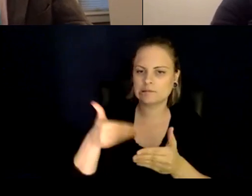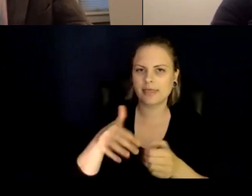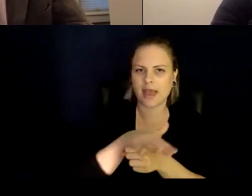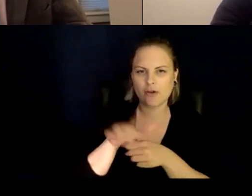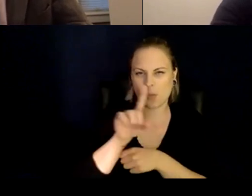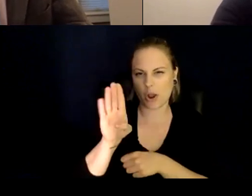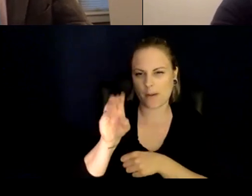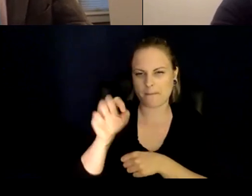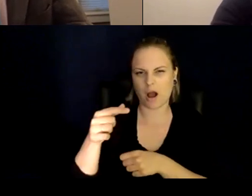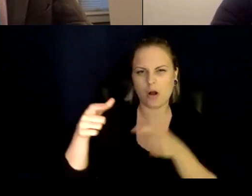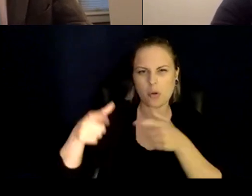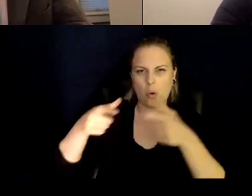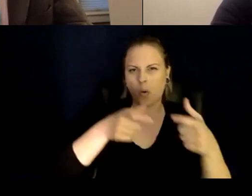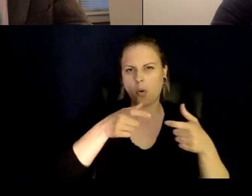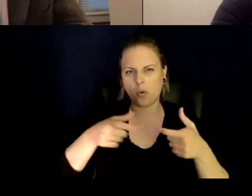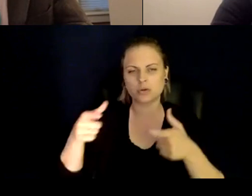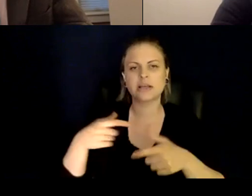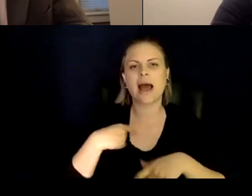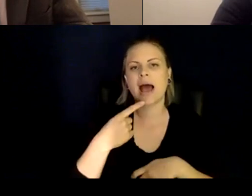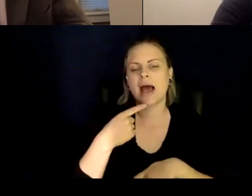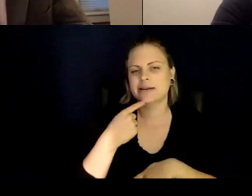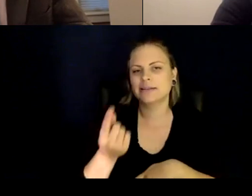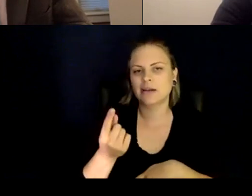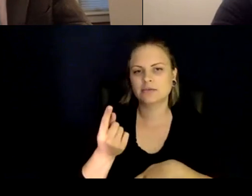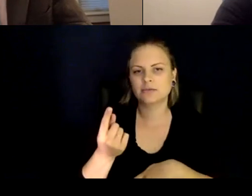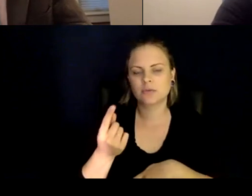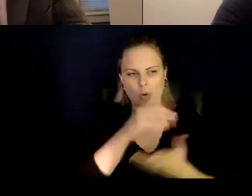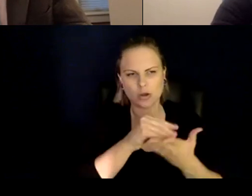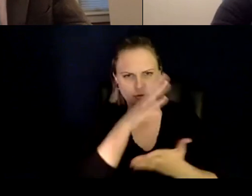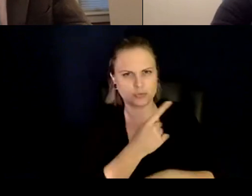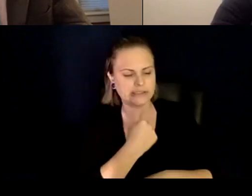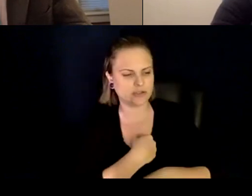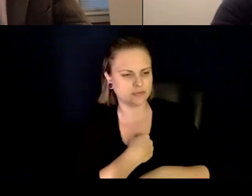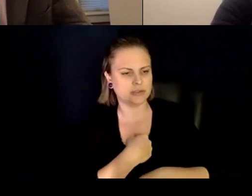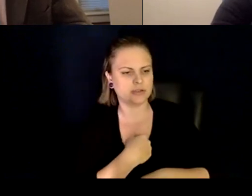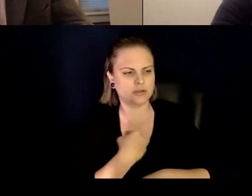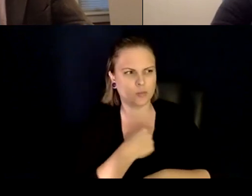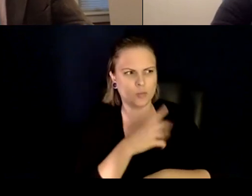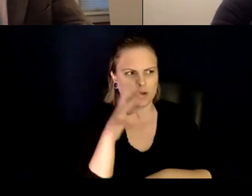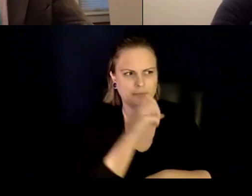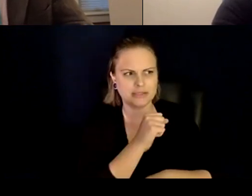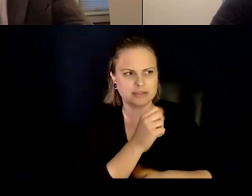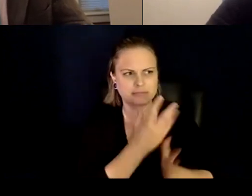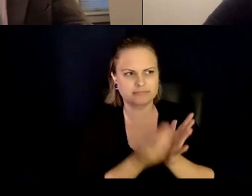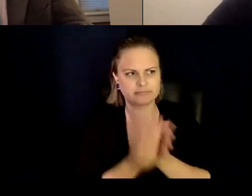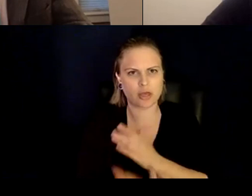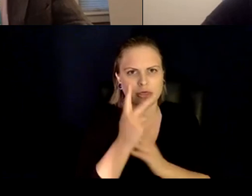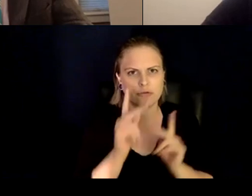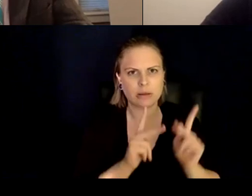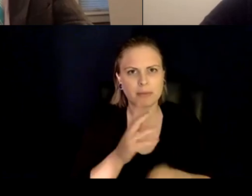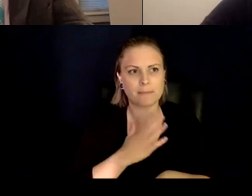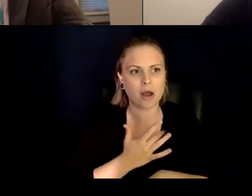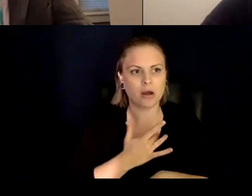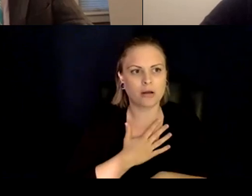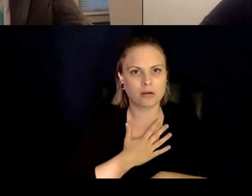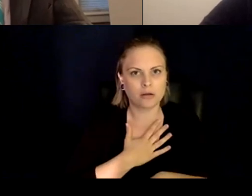holes were, I said, one of the students said to me, we're missing 3 people, and my heart sank, and